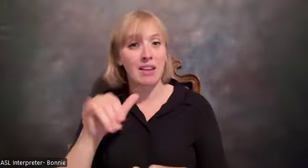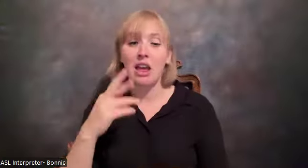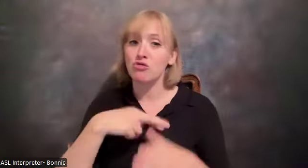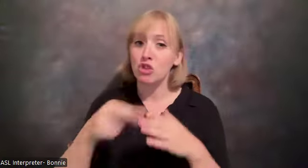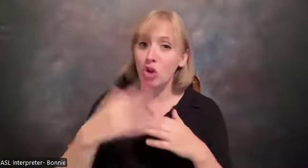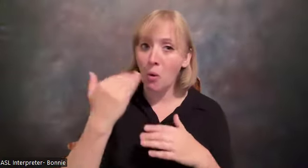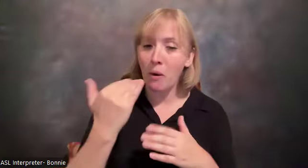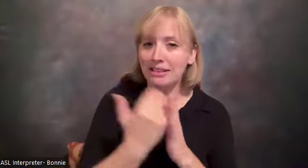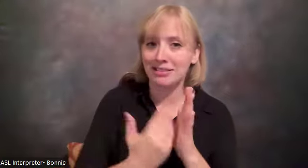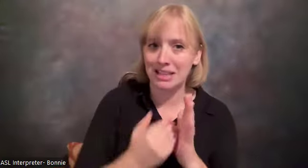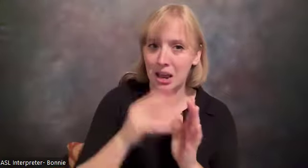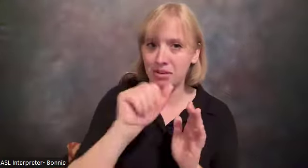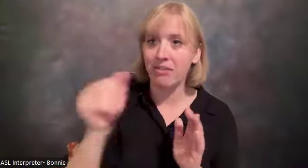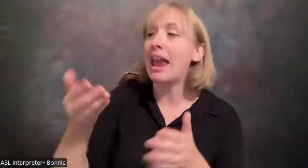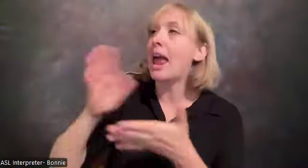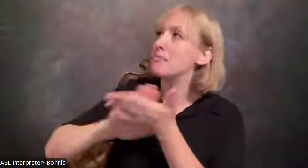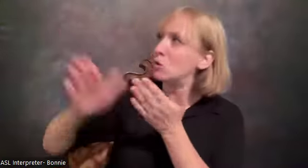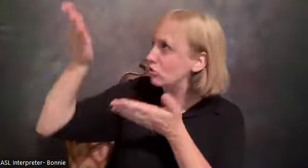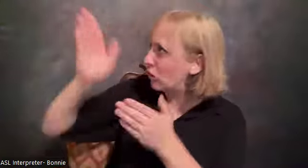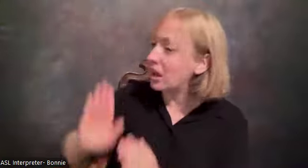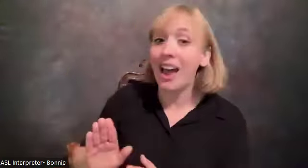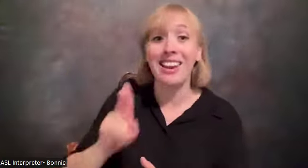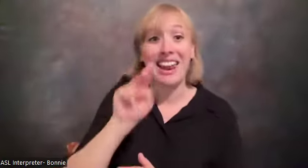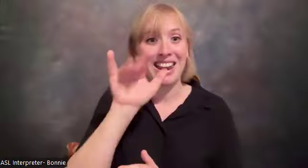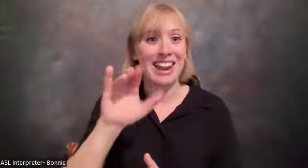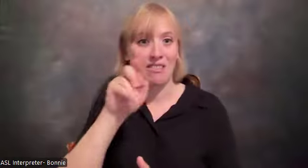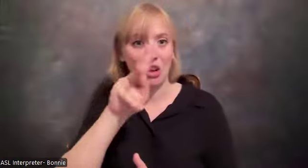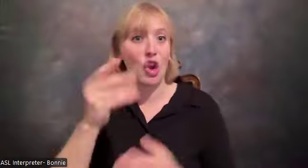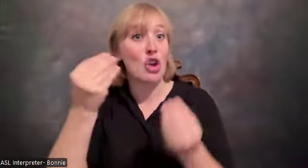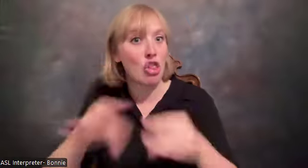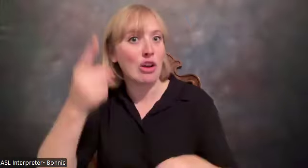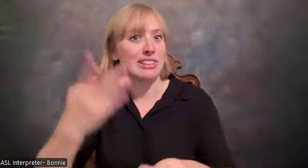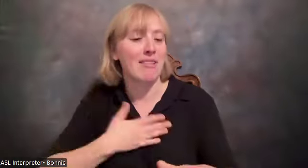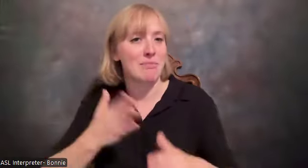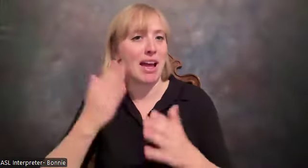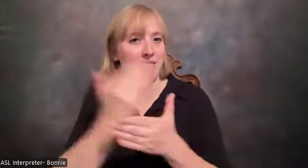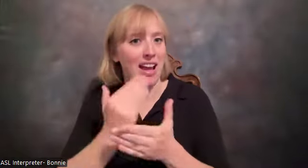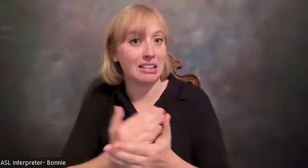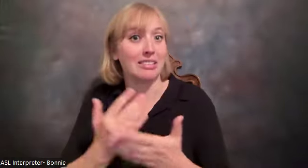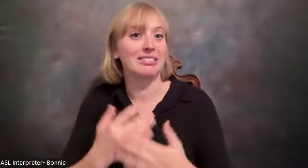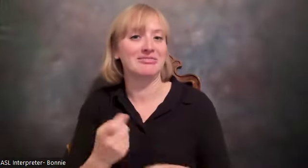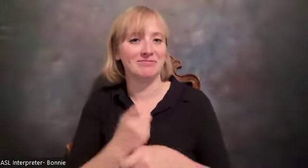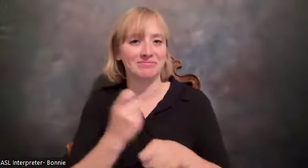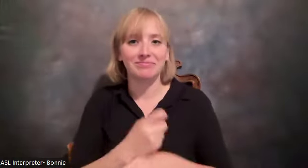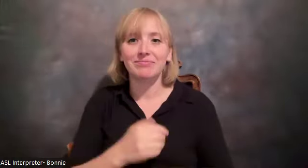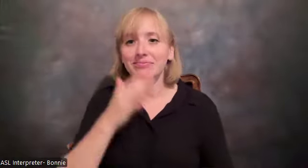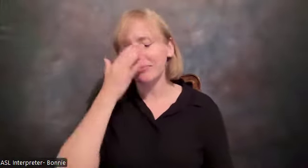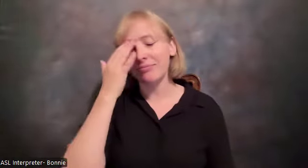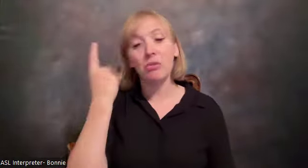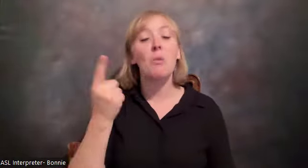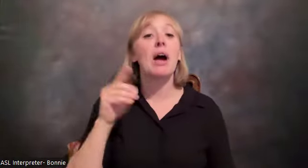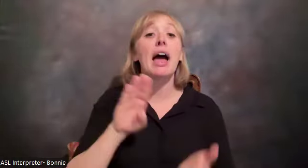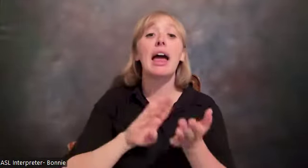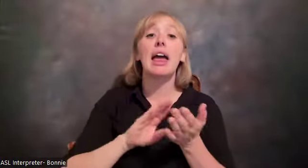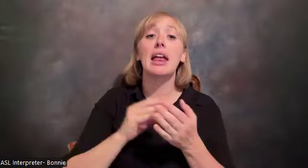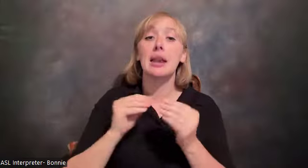Anonymous and apparently merciful God, and a Navy clerk that lost half my file. That's how that happened. One of the amends I was unable to make